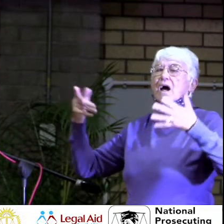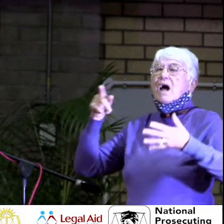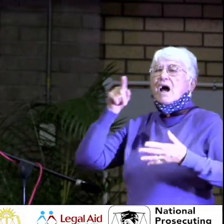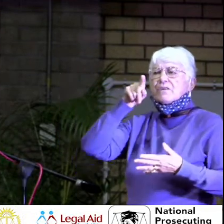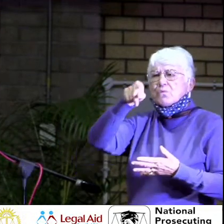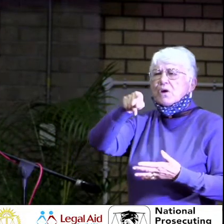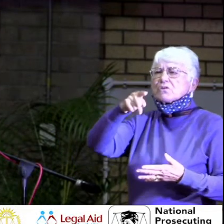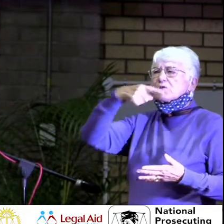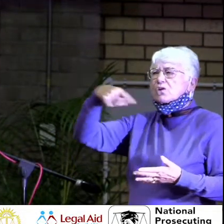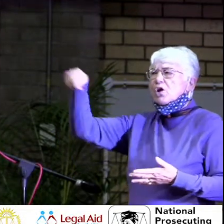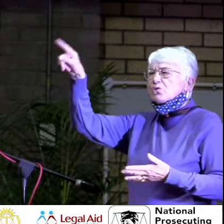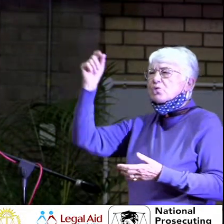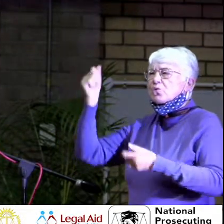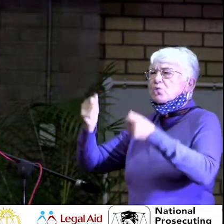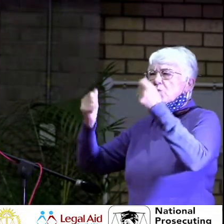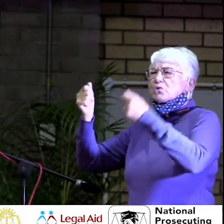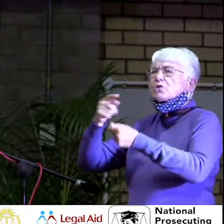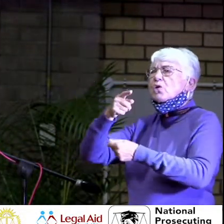court.